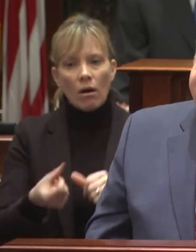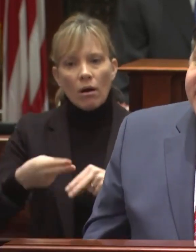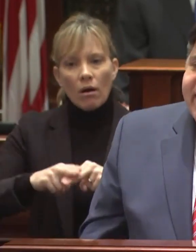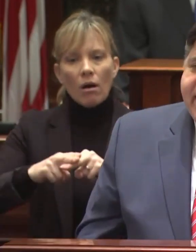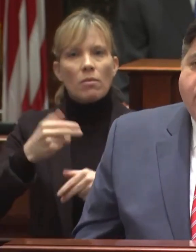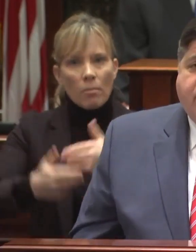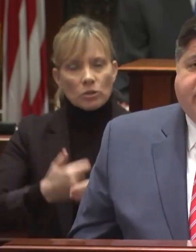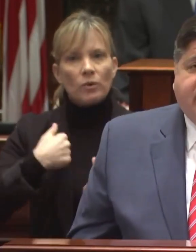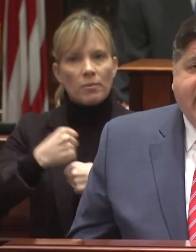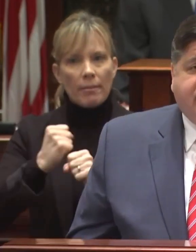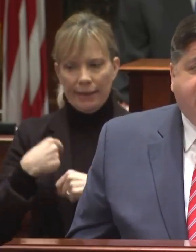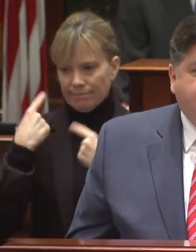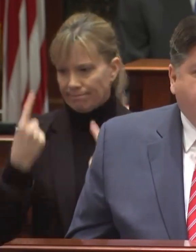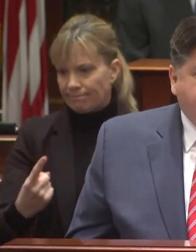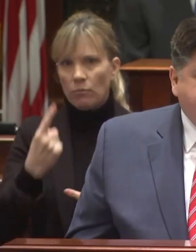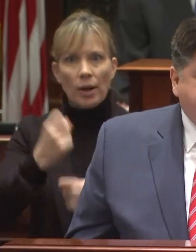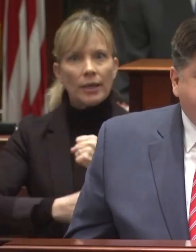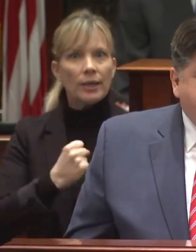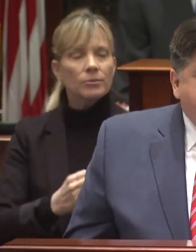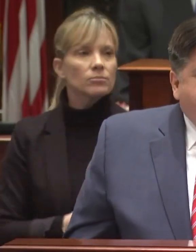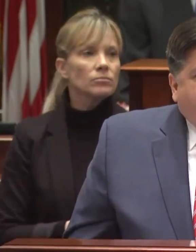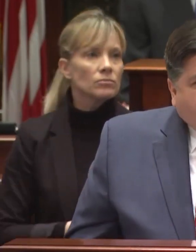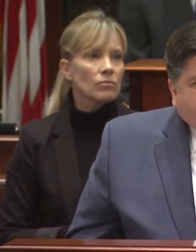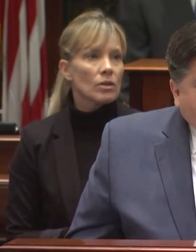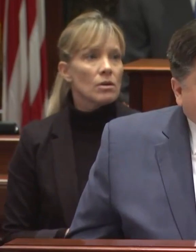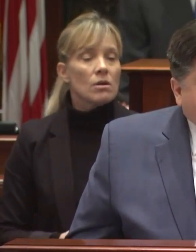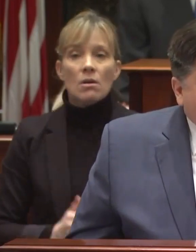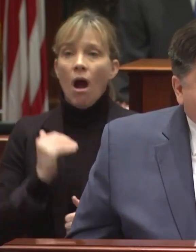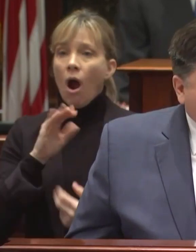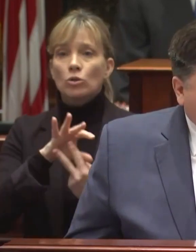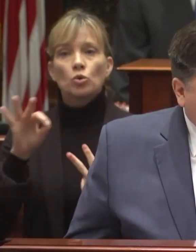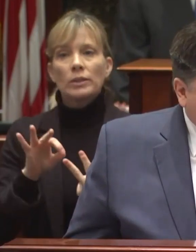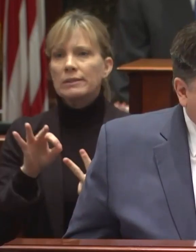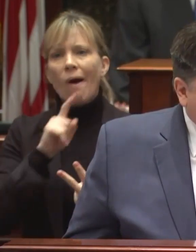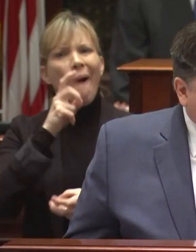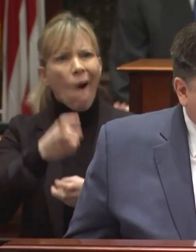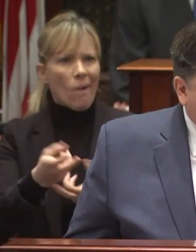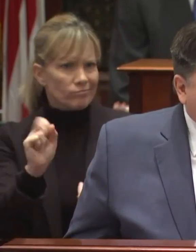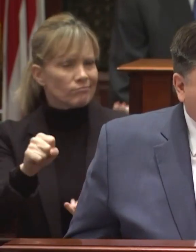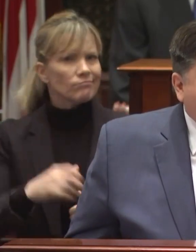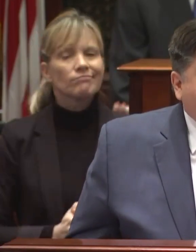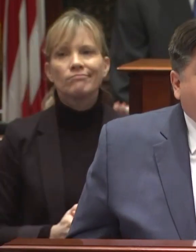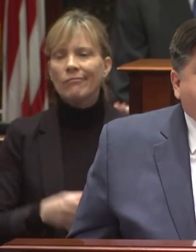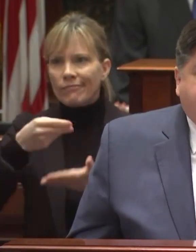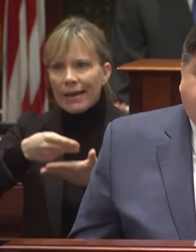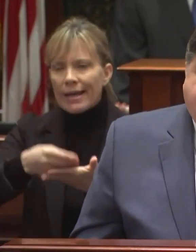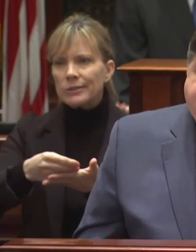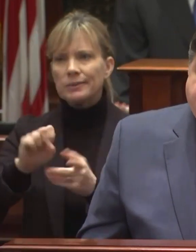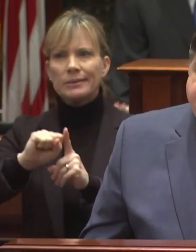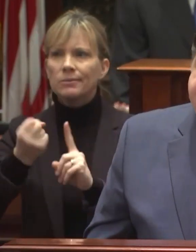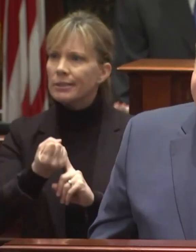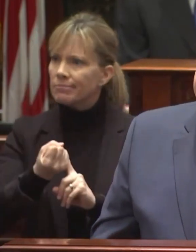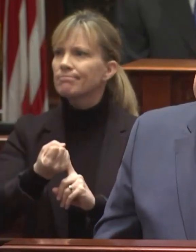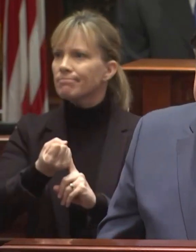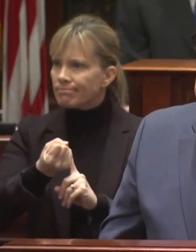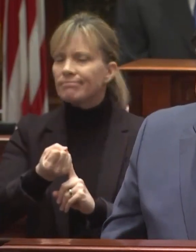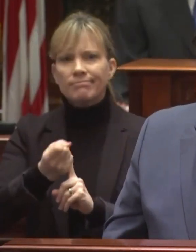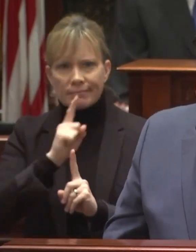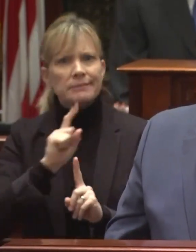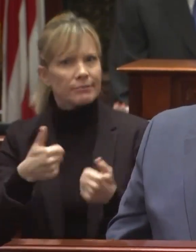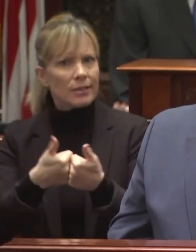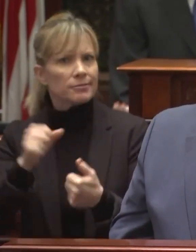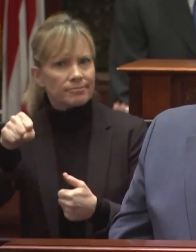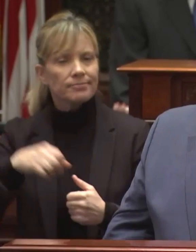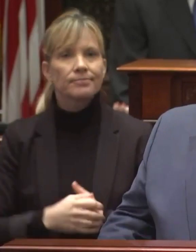progress we've been making over the last year. Our choices remain hard. our financial situation